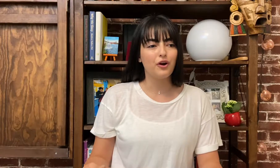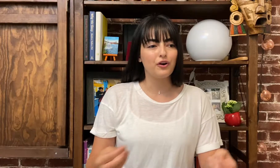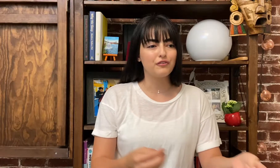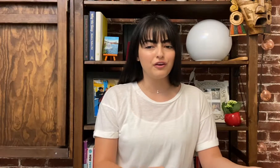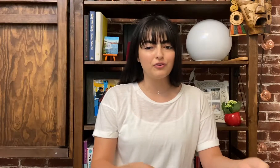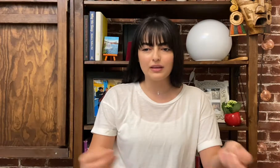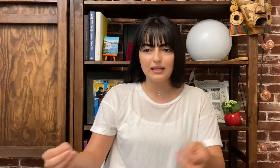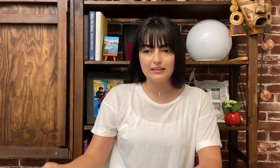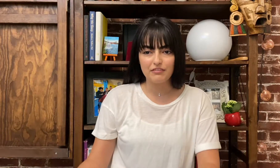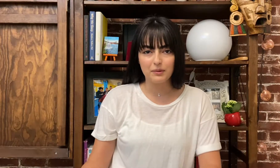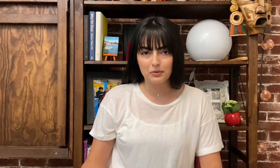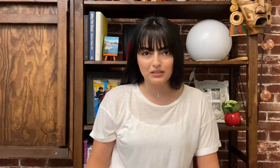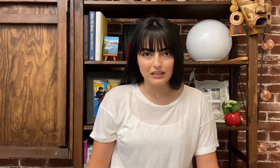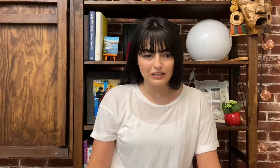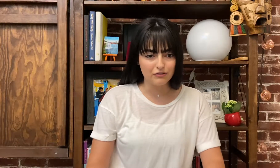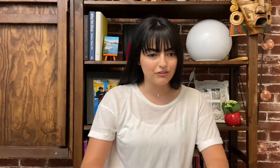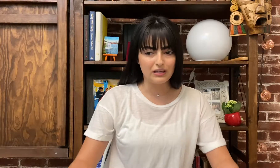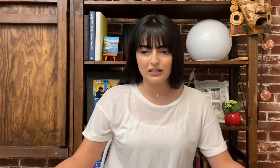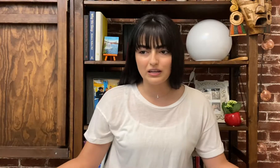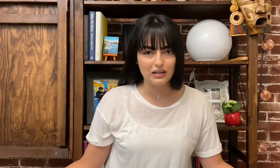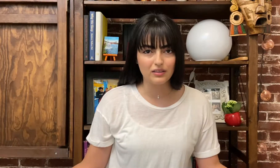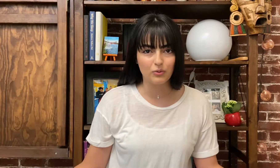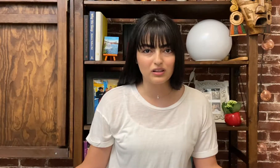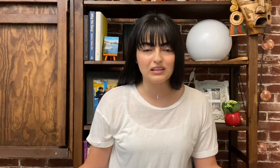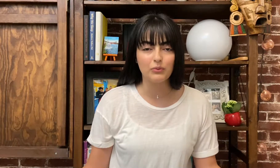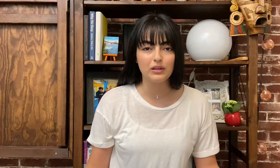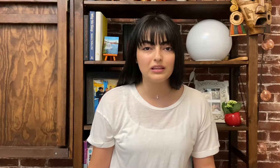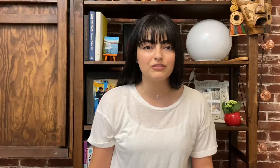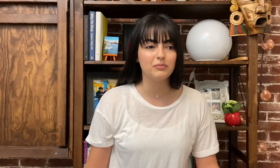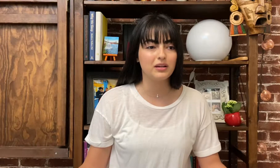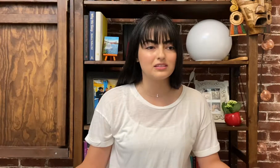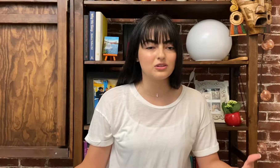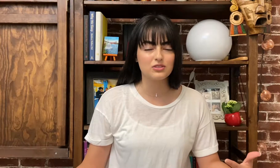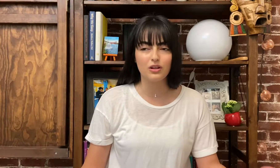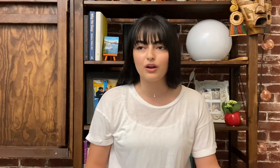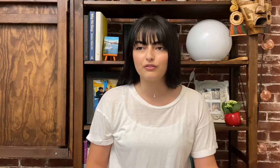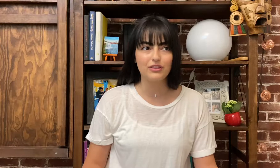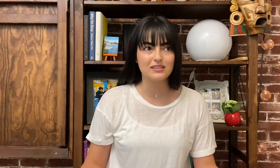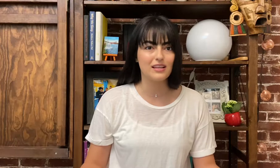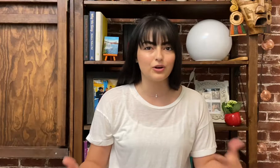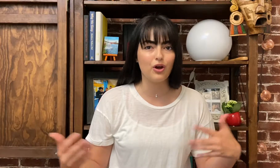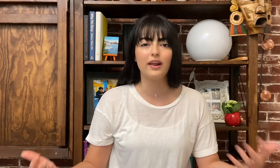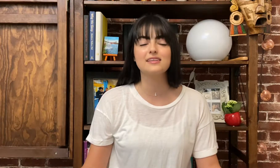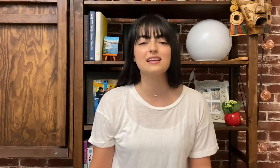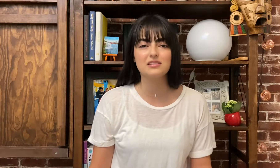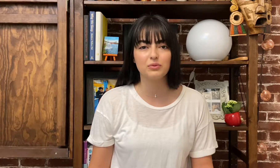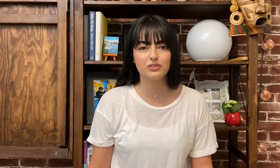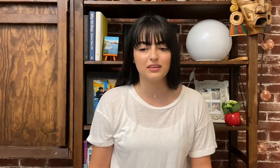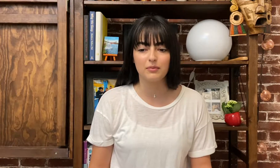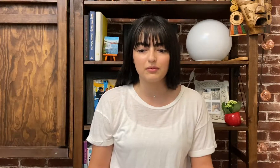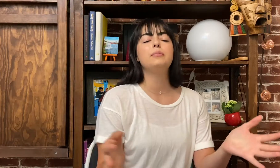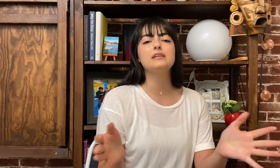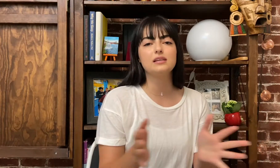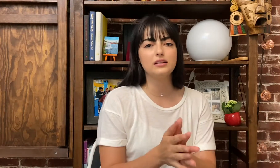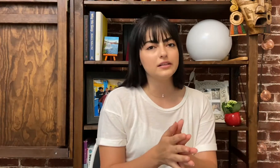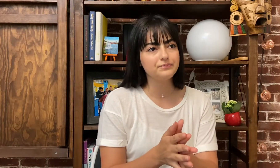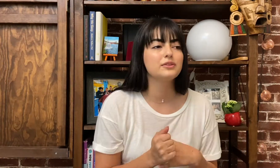of hearing and deaf people to live in the world that we live in because there's a lot of things that are not accessible to them. Basically,